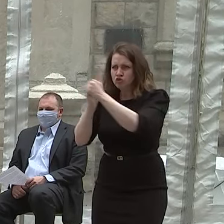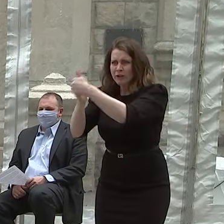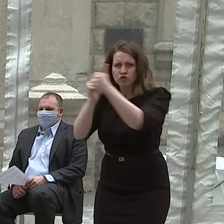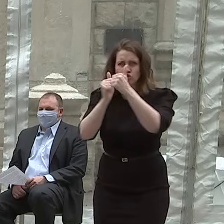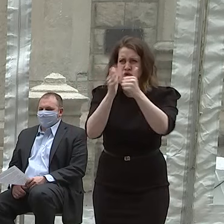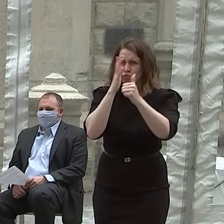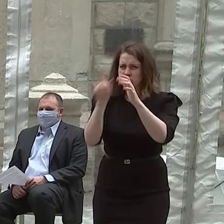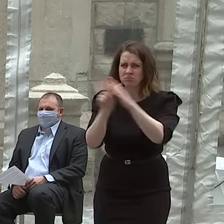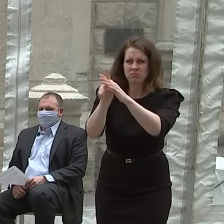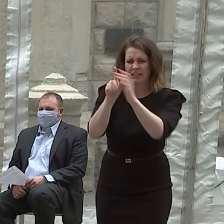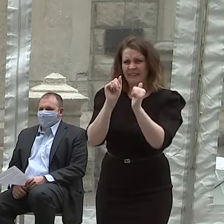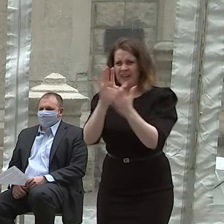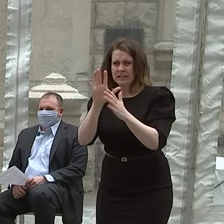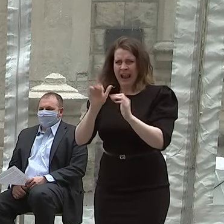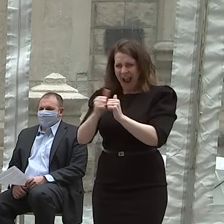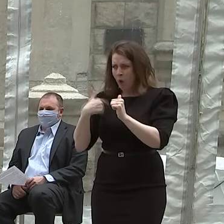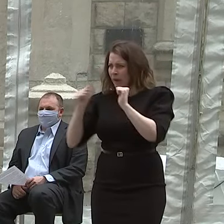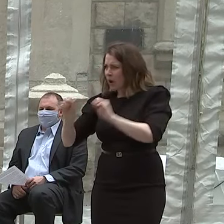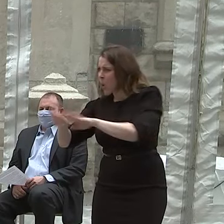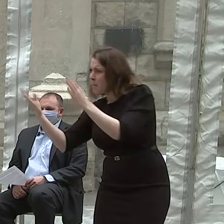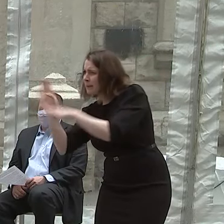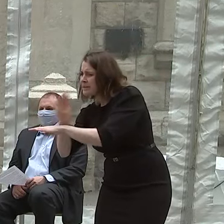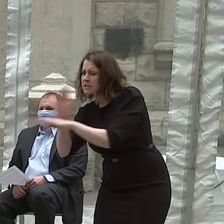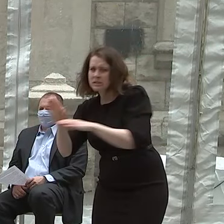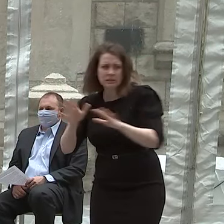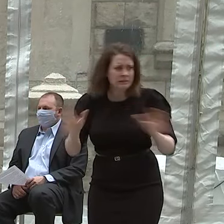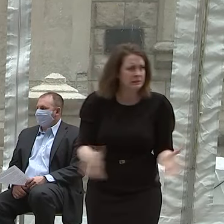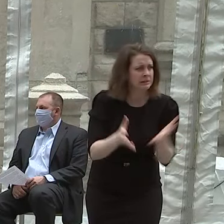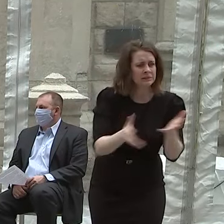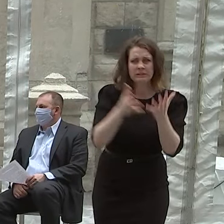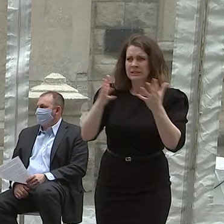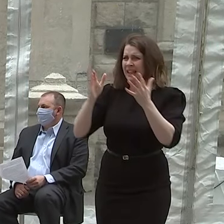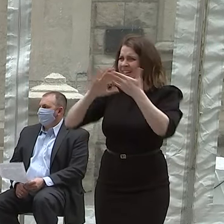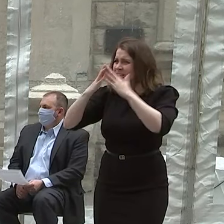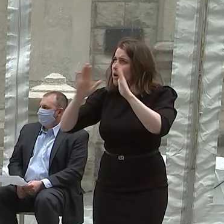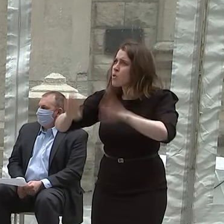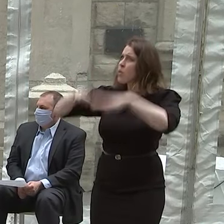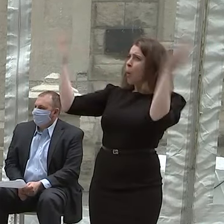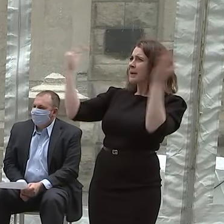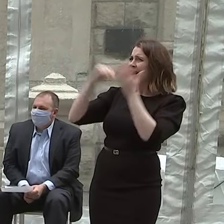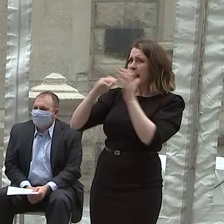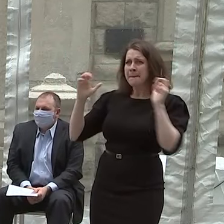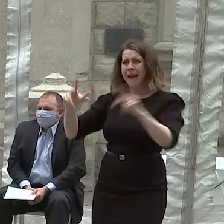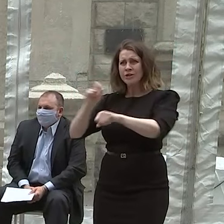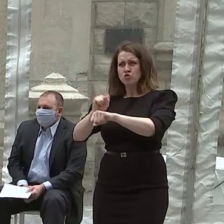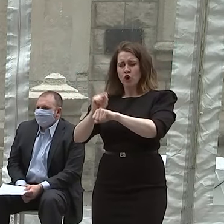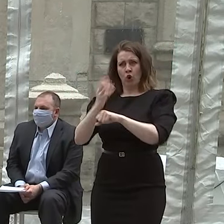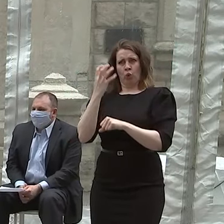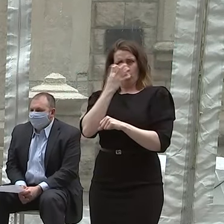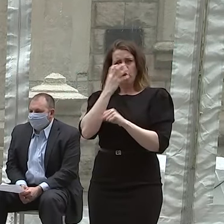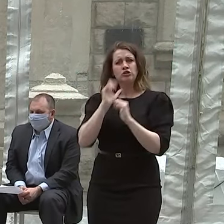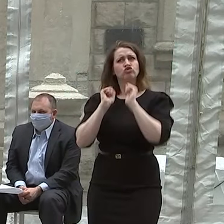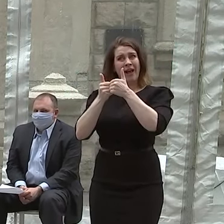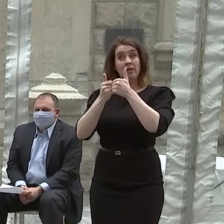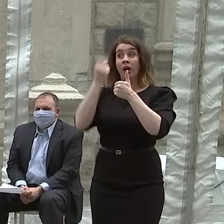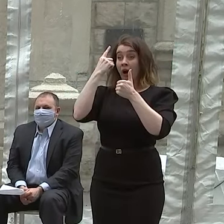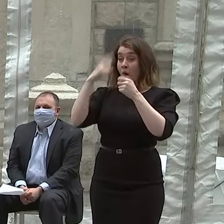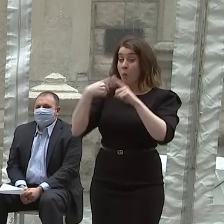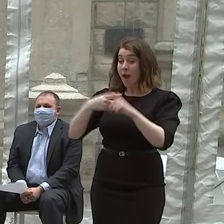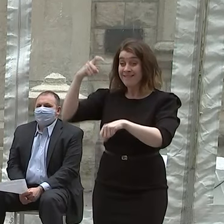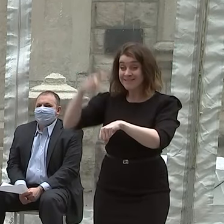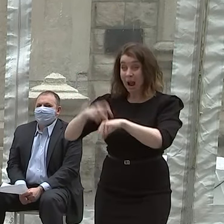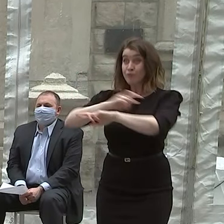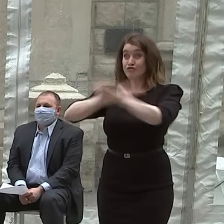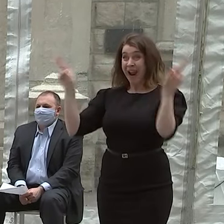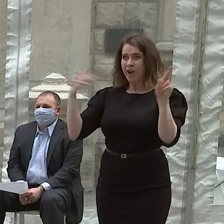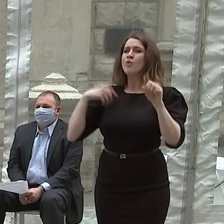reopening our economy and our neighborhoods and our city. But when we do, we'll be ready to hit the ground running,